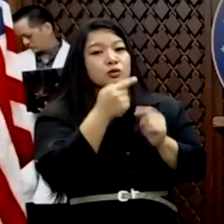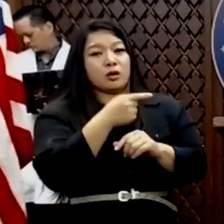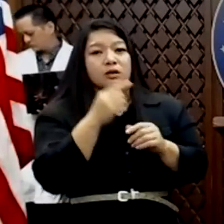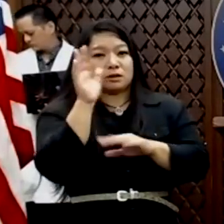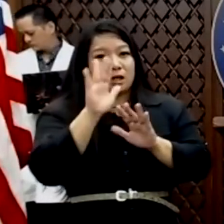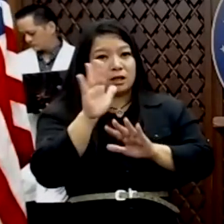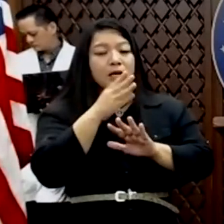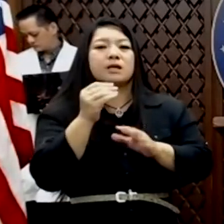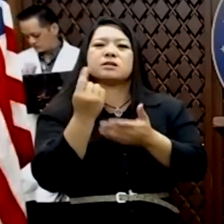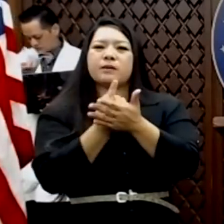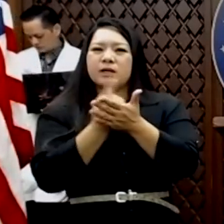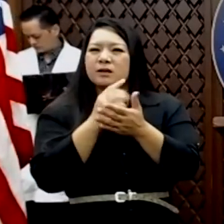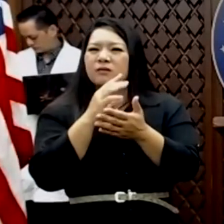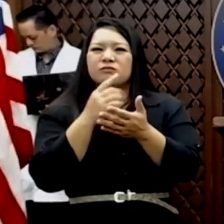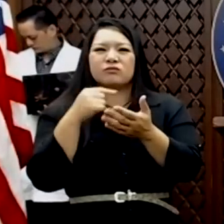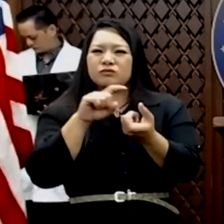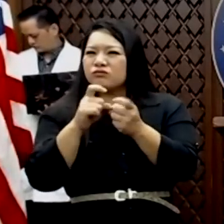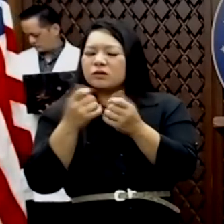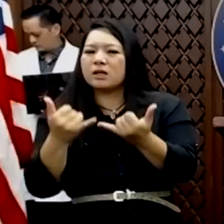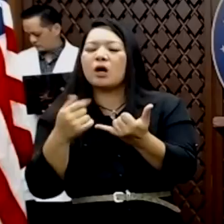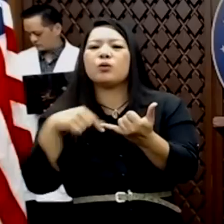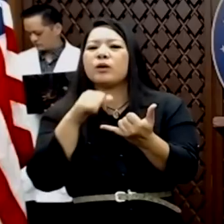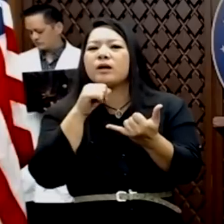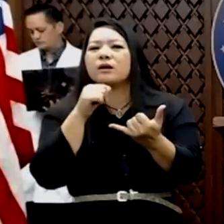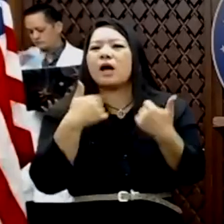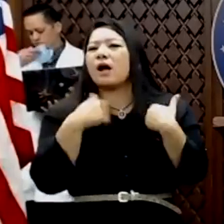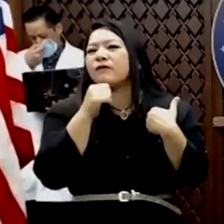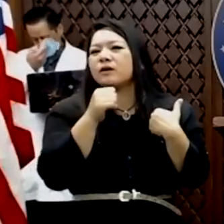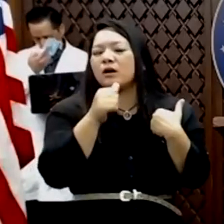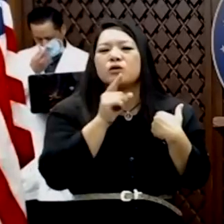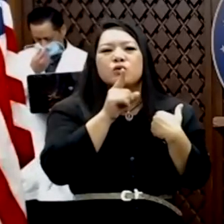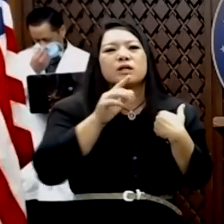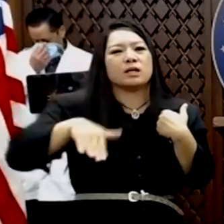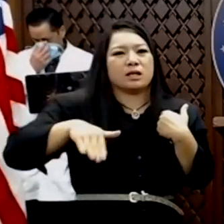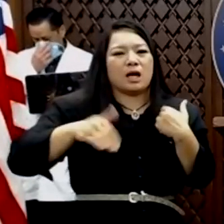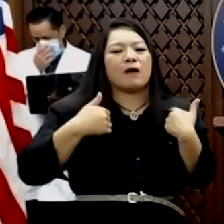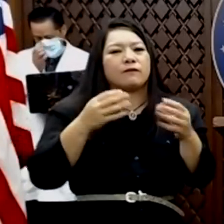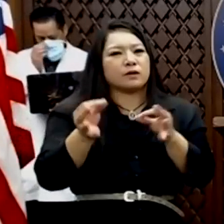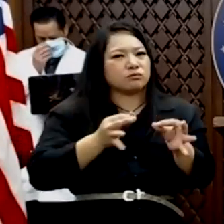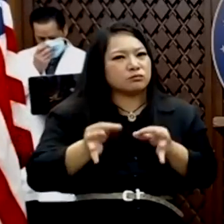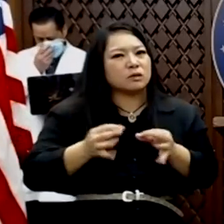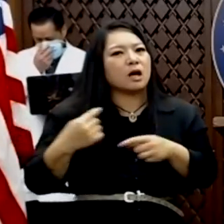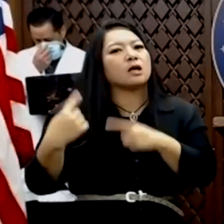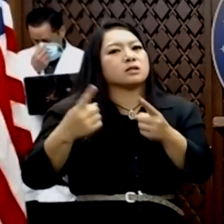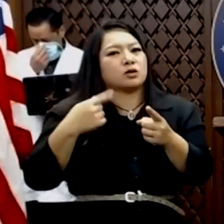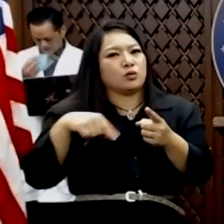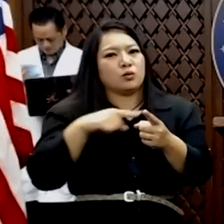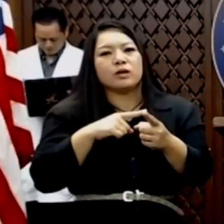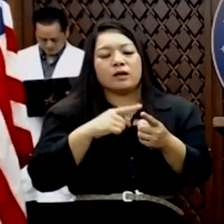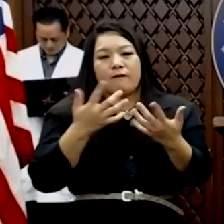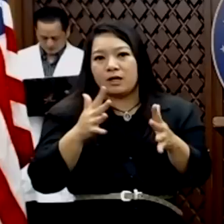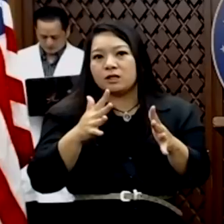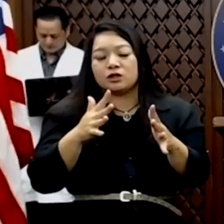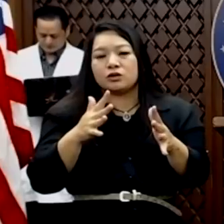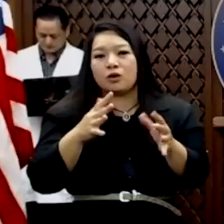something that's evolving, and we haven't, like I said, really ironed out all the details. Until we iron out all the details, I